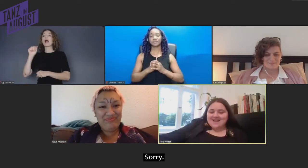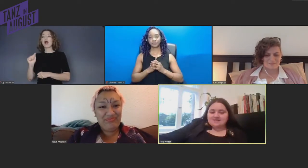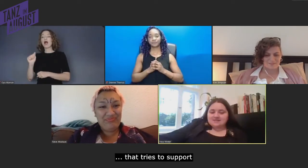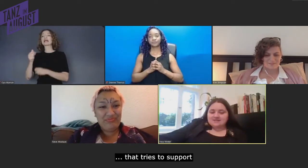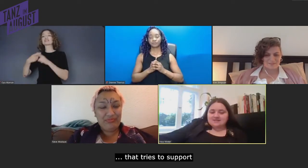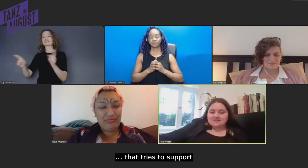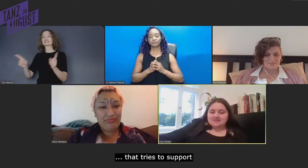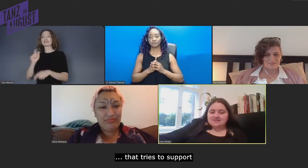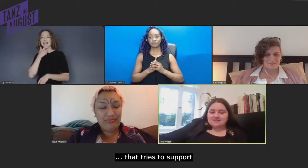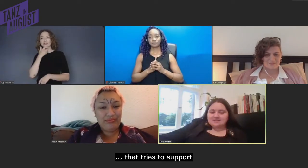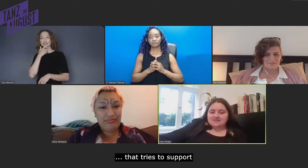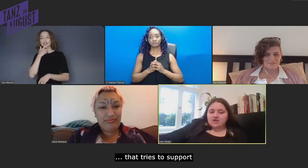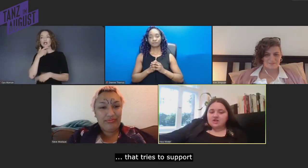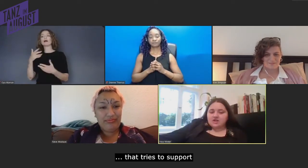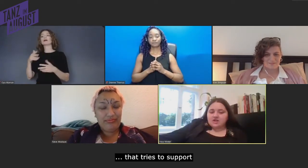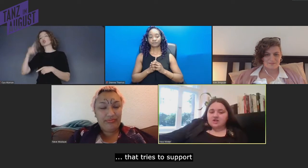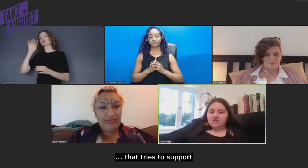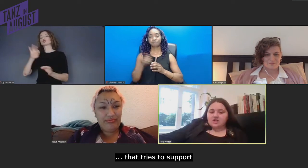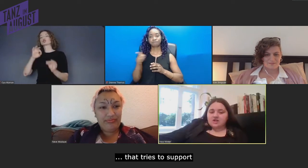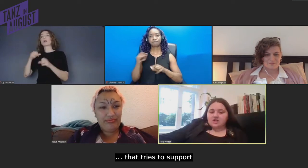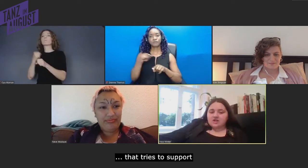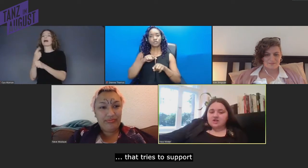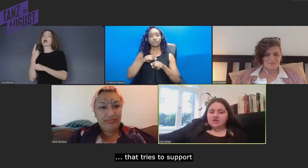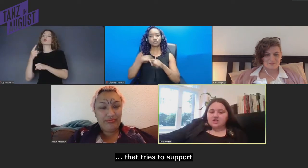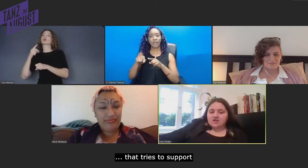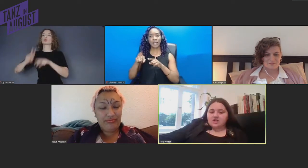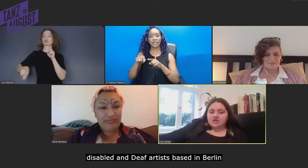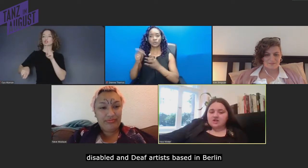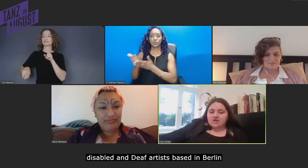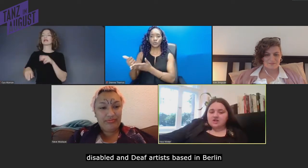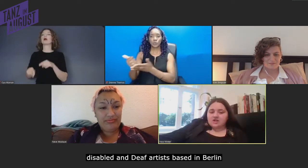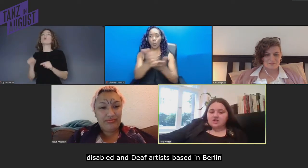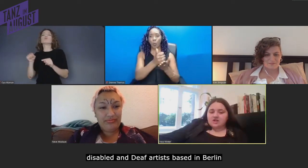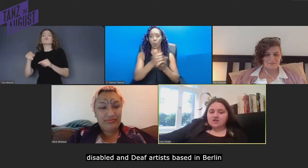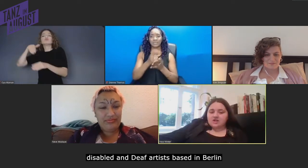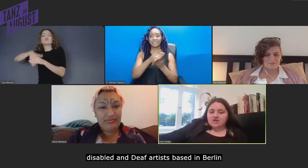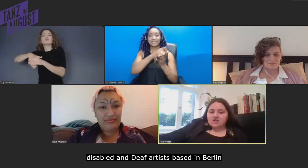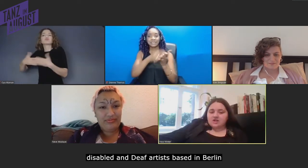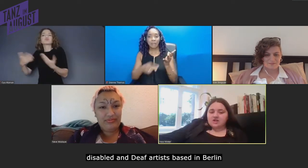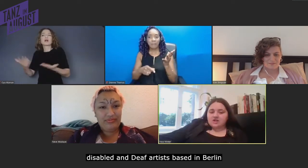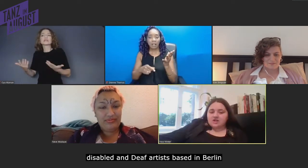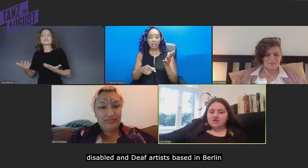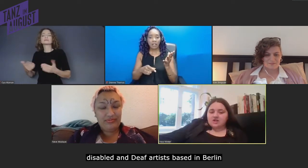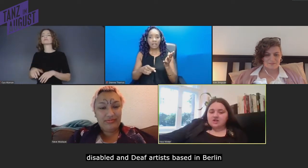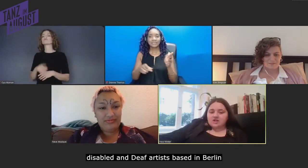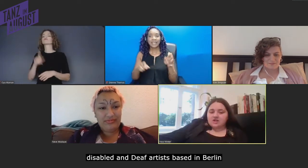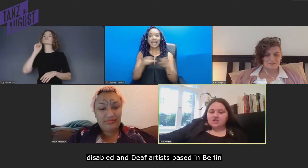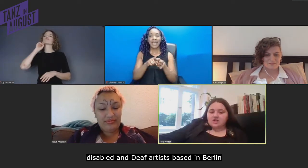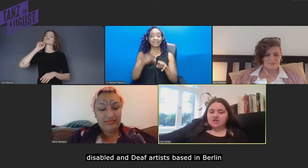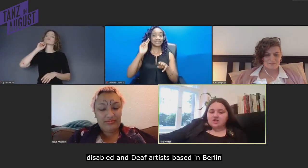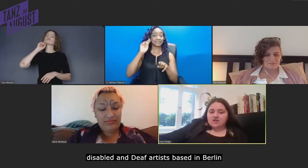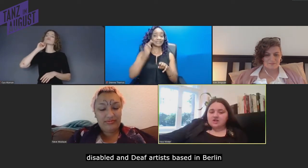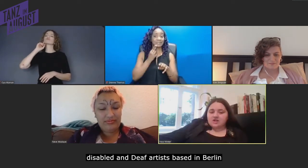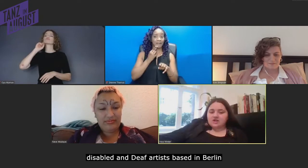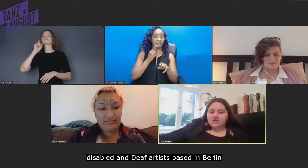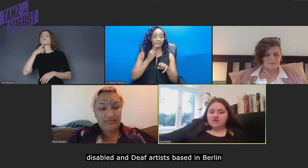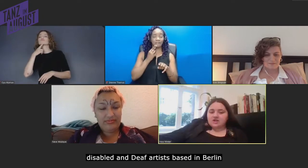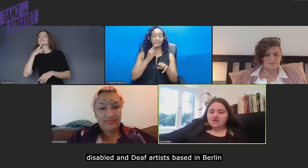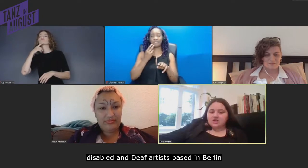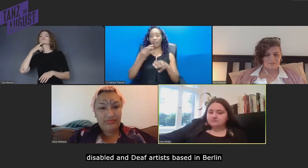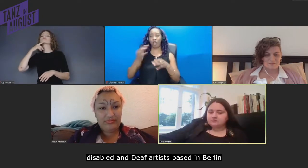that tries to support disabled and deaf artists based in Berlin